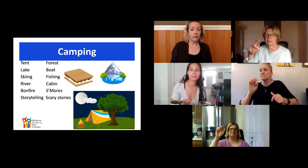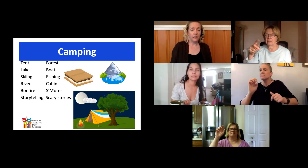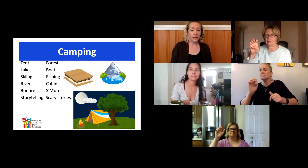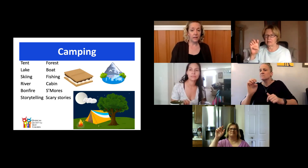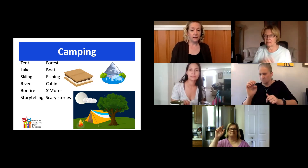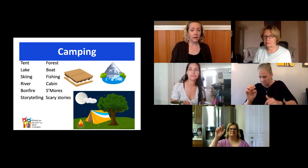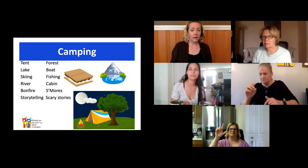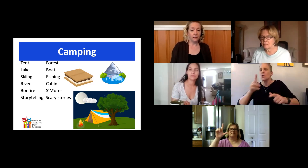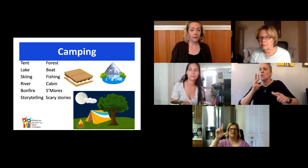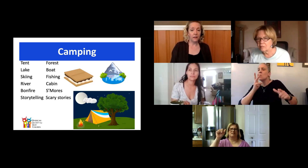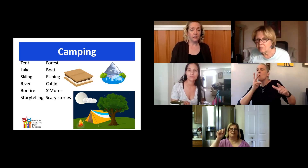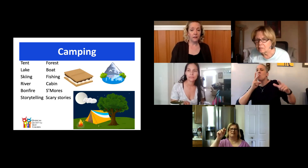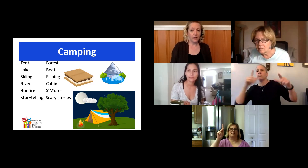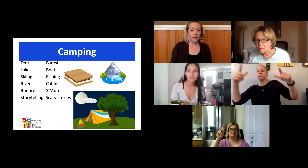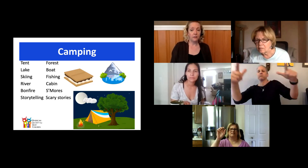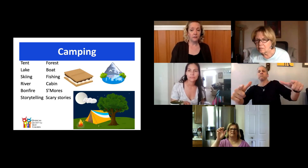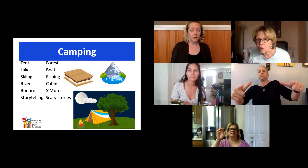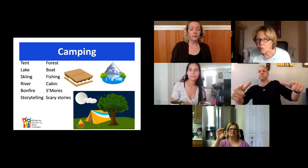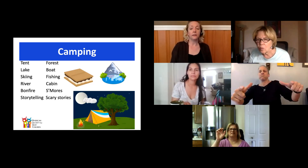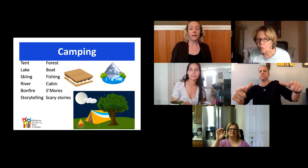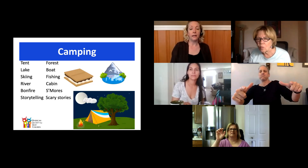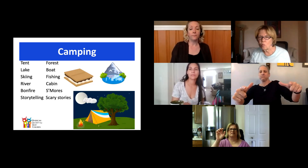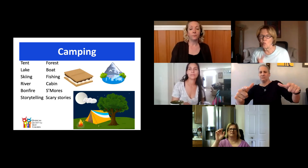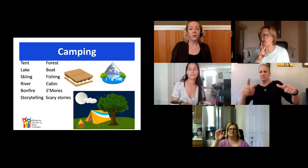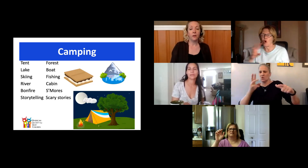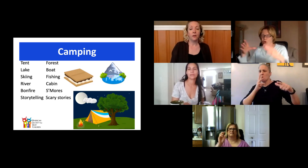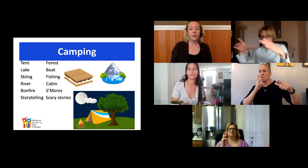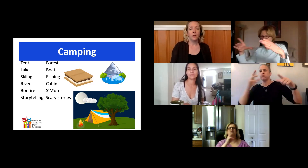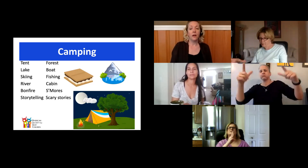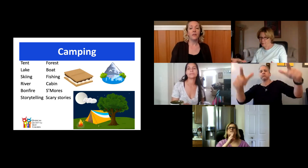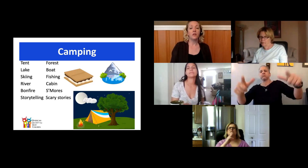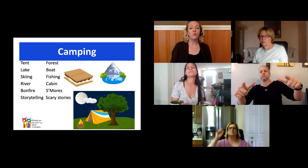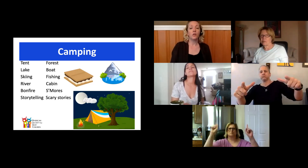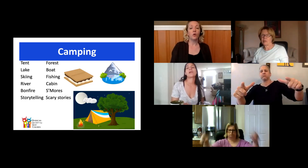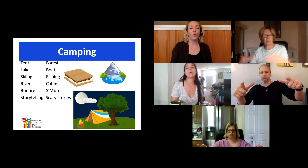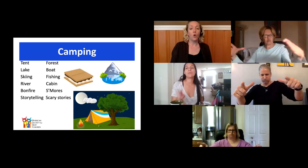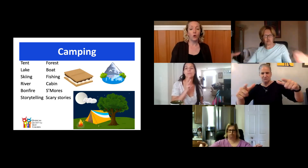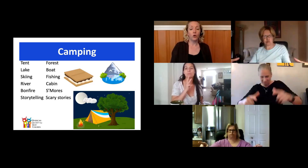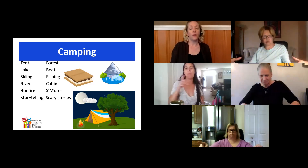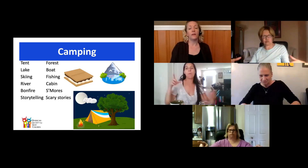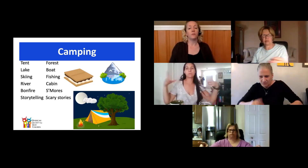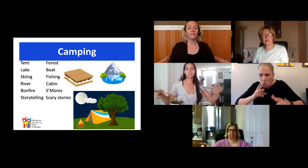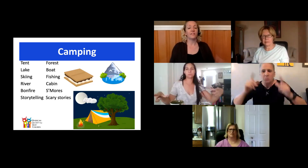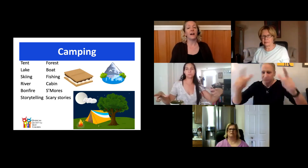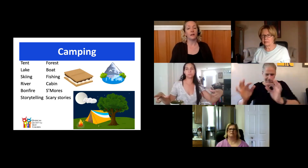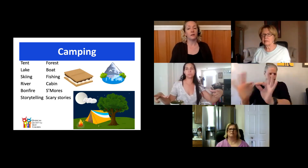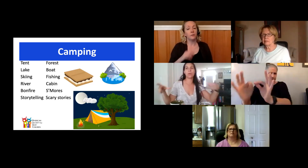L-A-K-E, lake. And then you would show water and then the size.